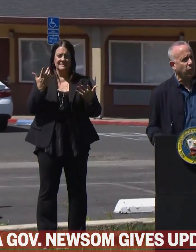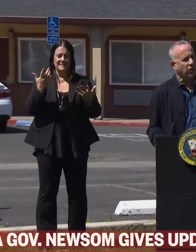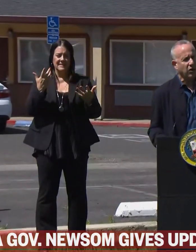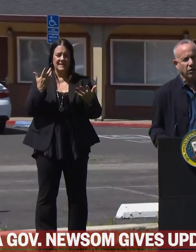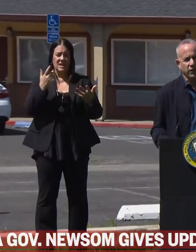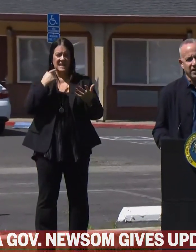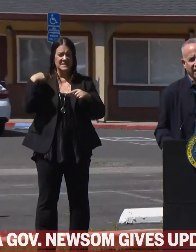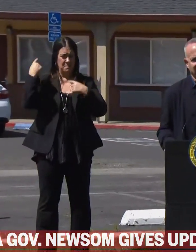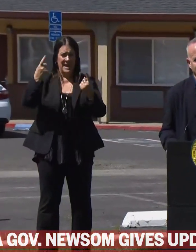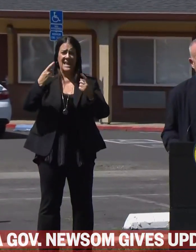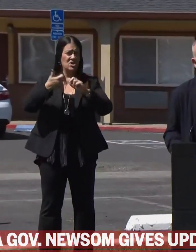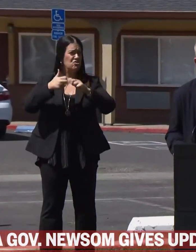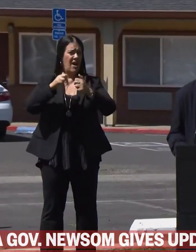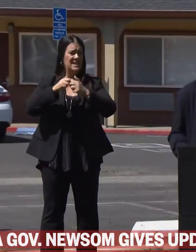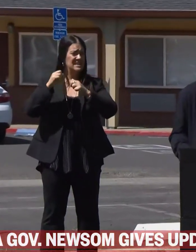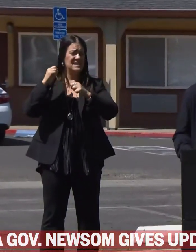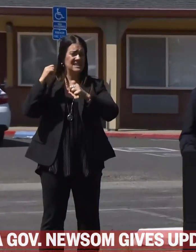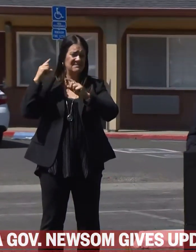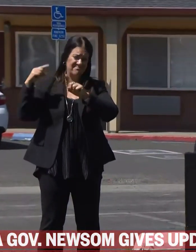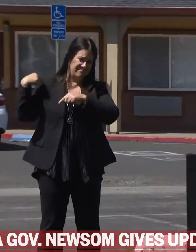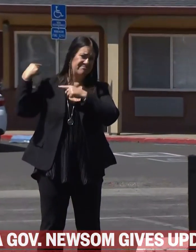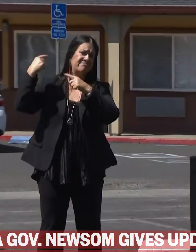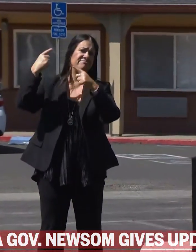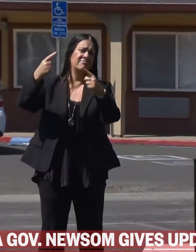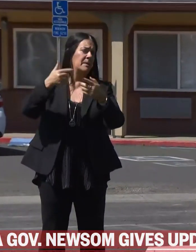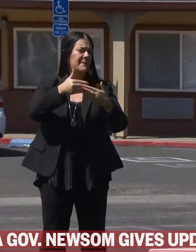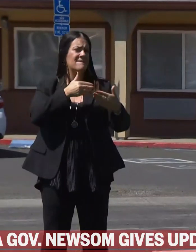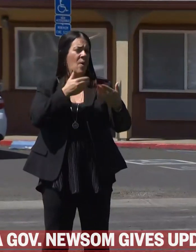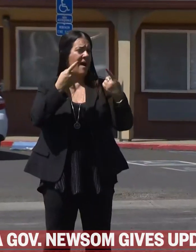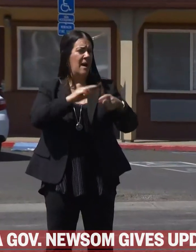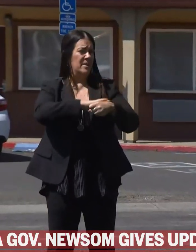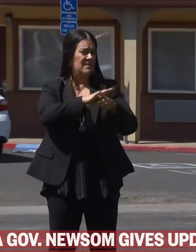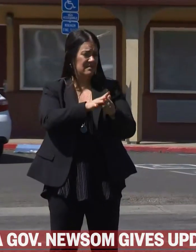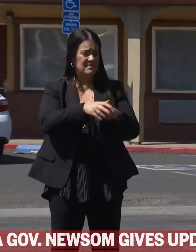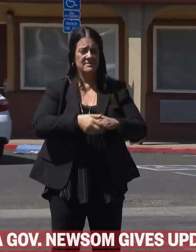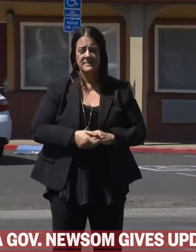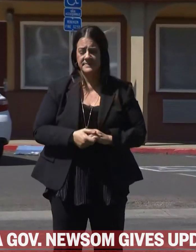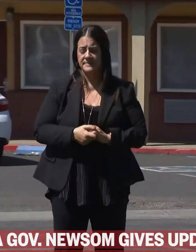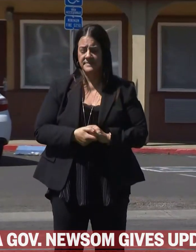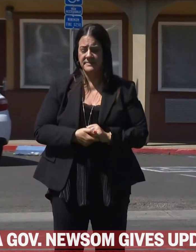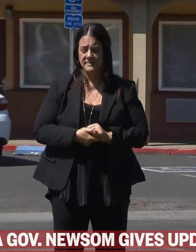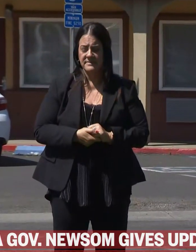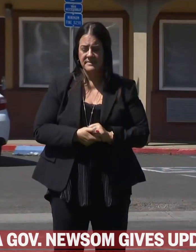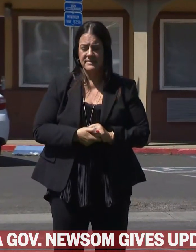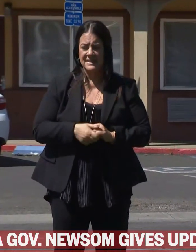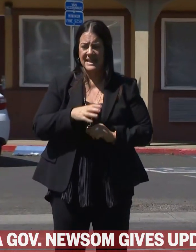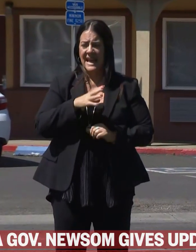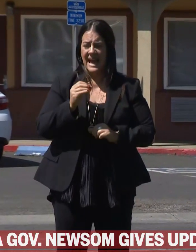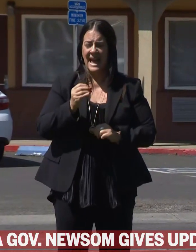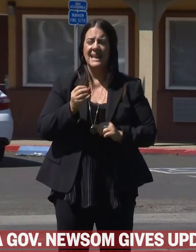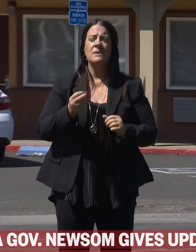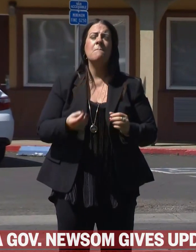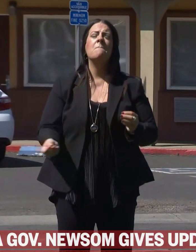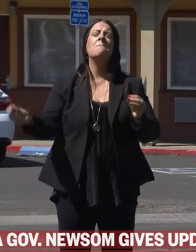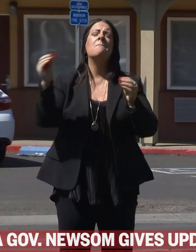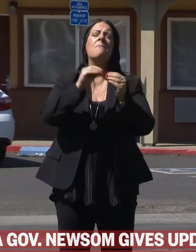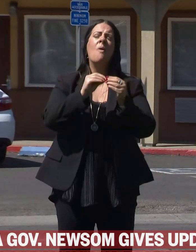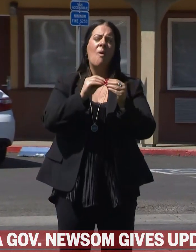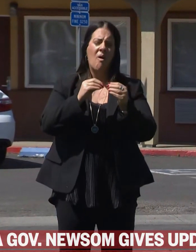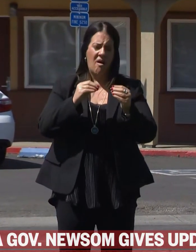crisis before COVID-19. It is a heightened crisis during this